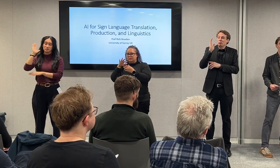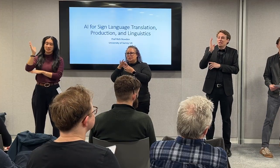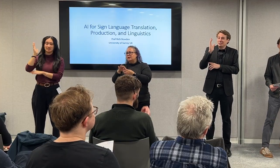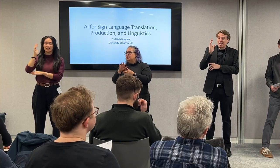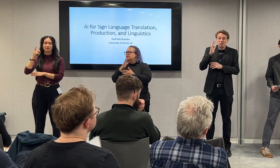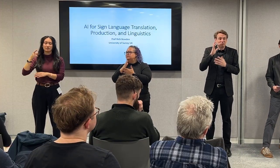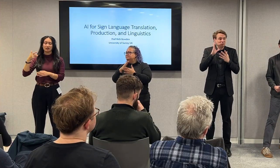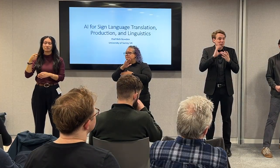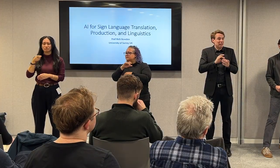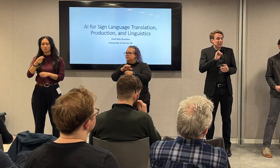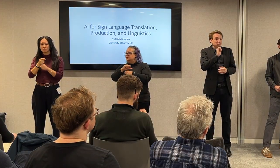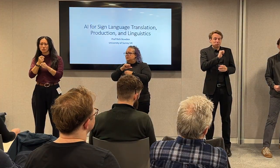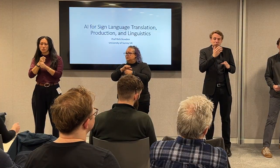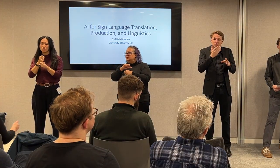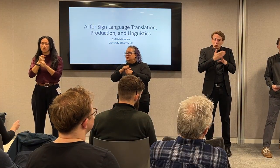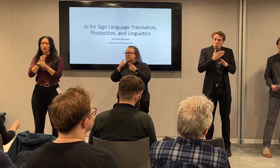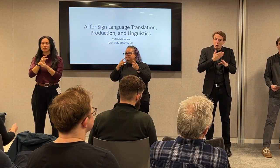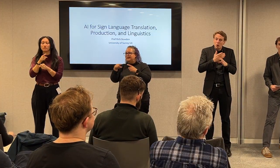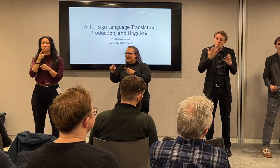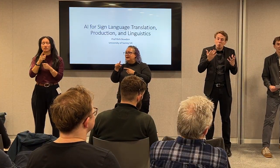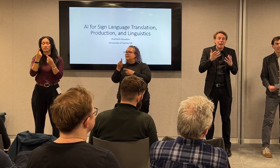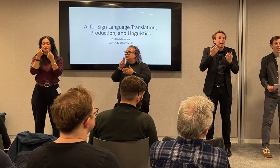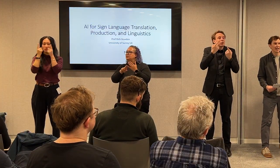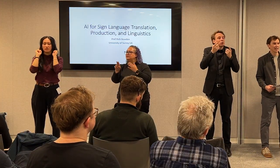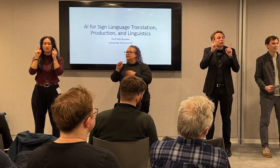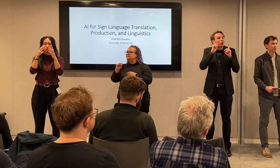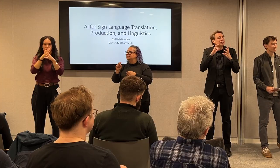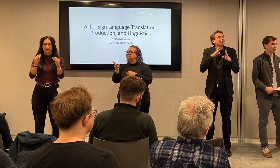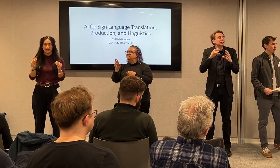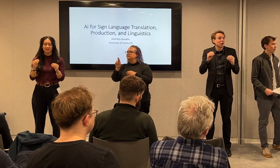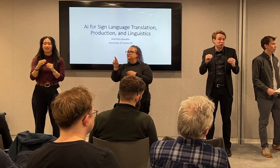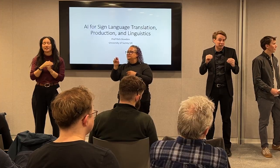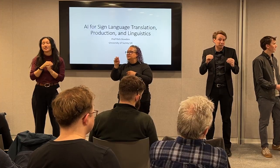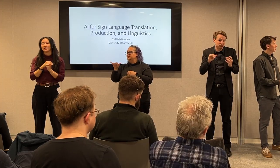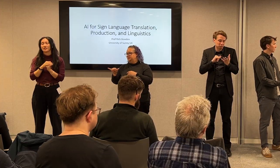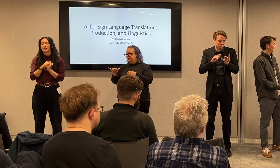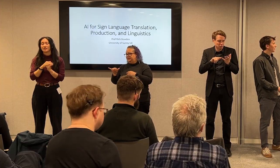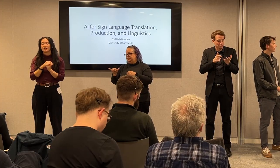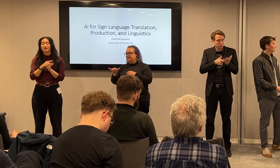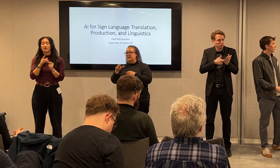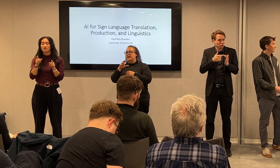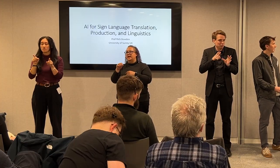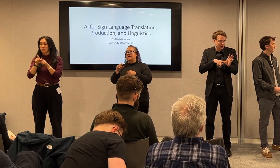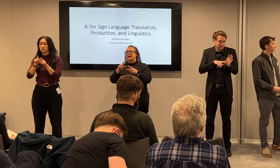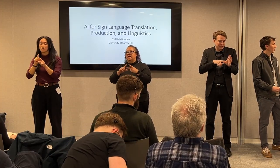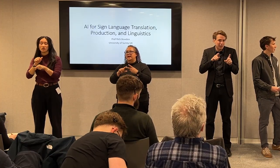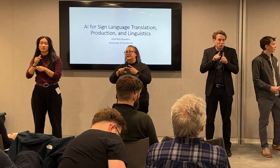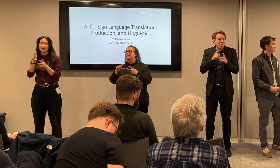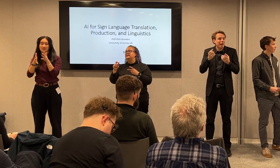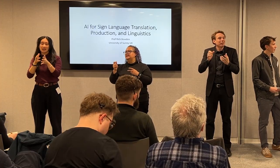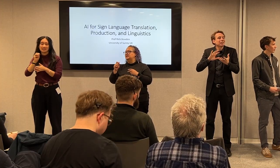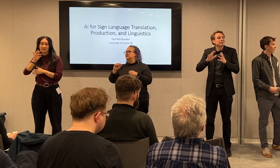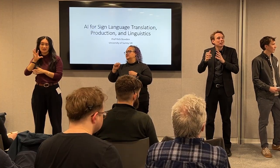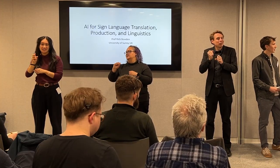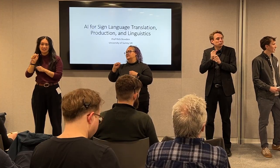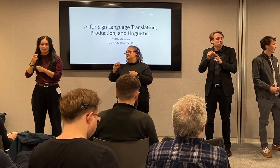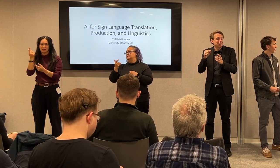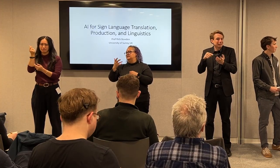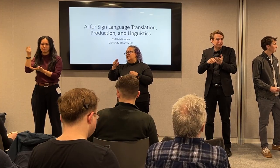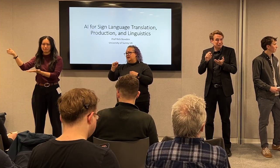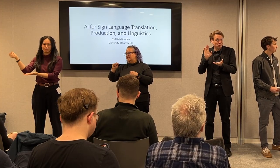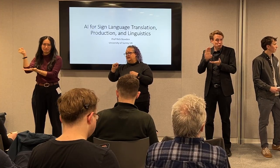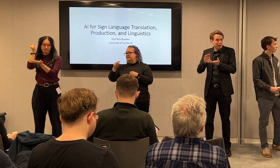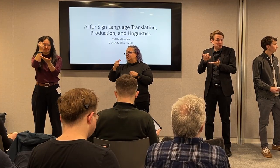work that's going on at the University of Surrey and also on the Sign GPT grant that he's